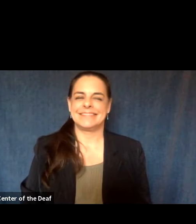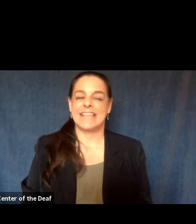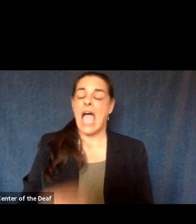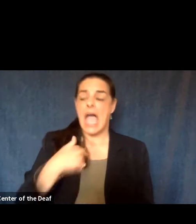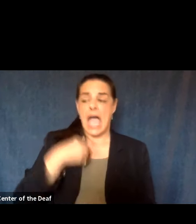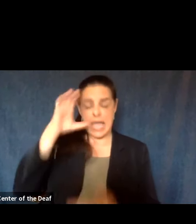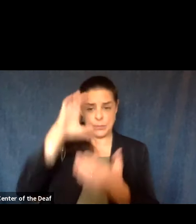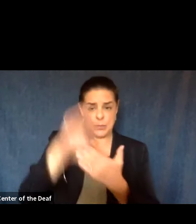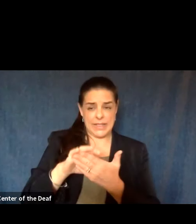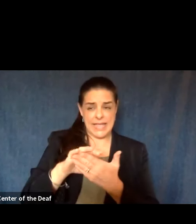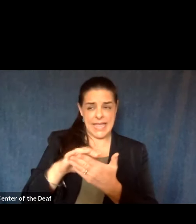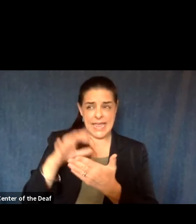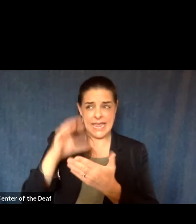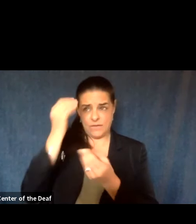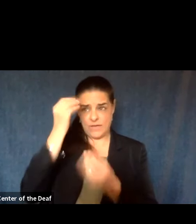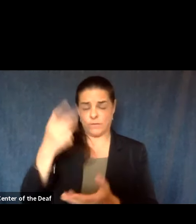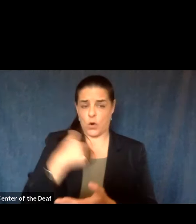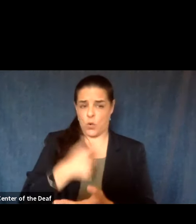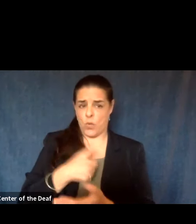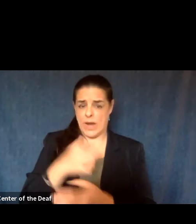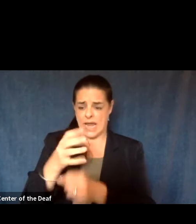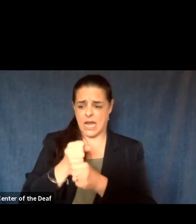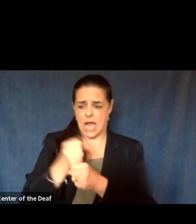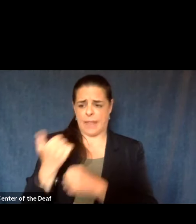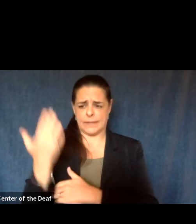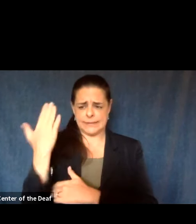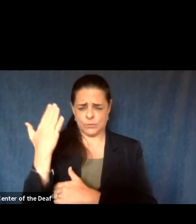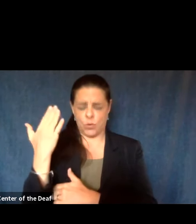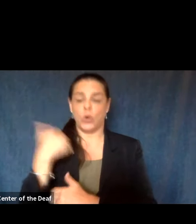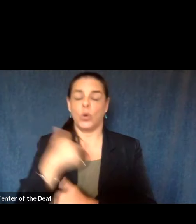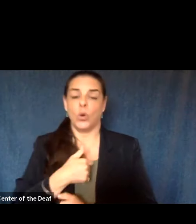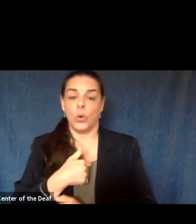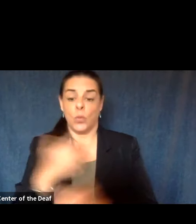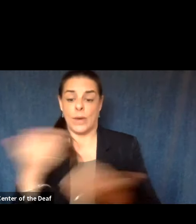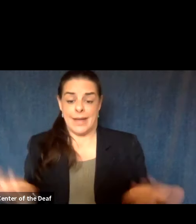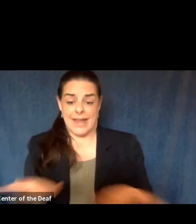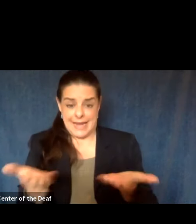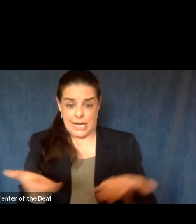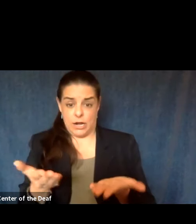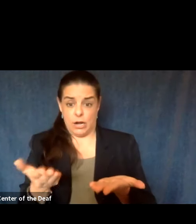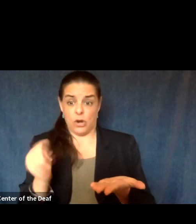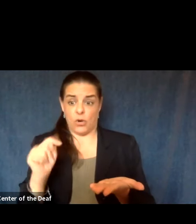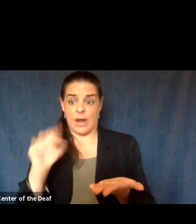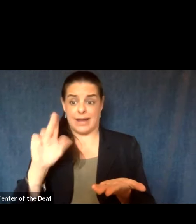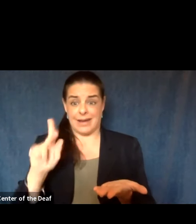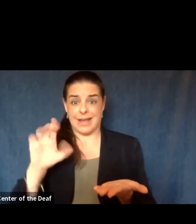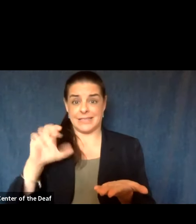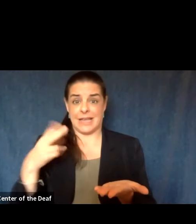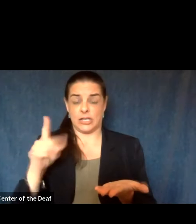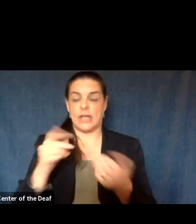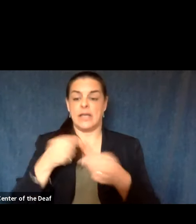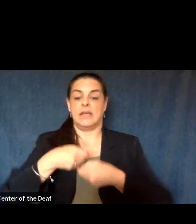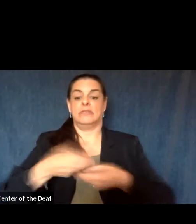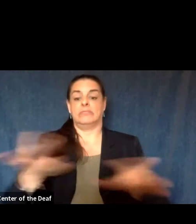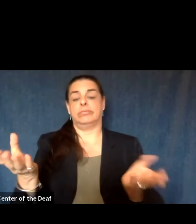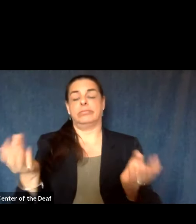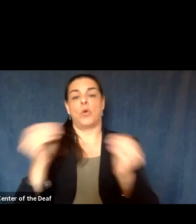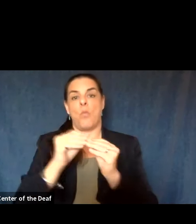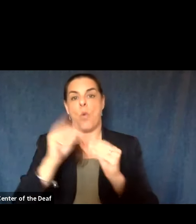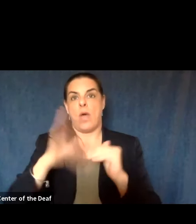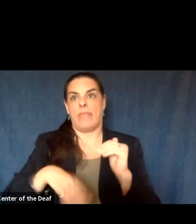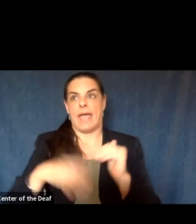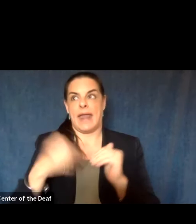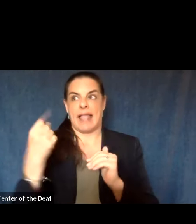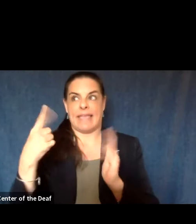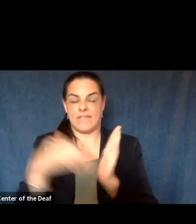believe the information we had received this morning is we here have given out over 11,000 and